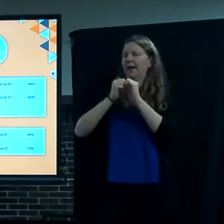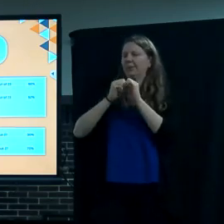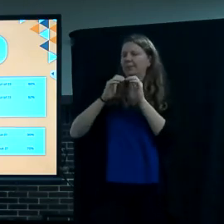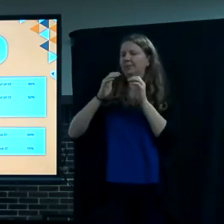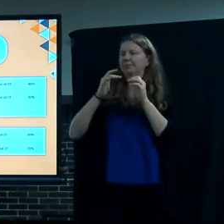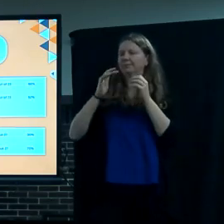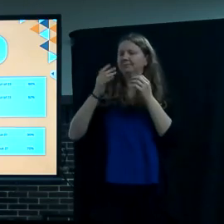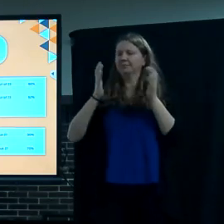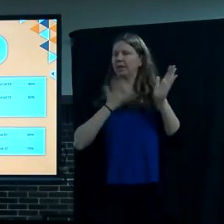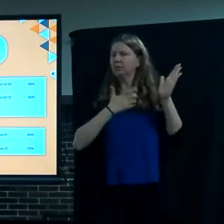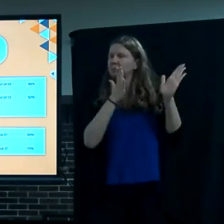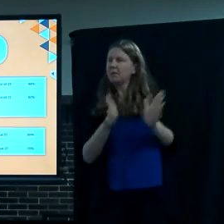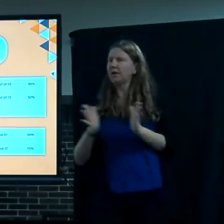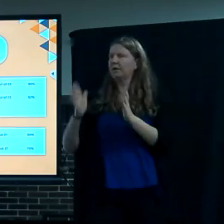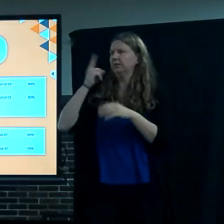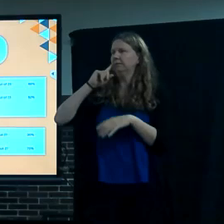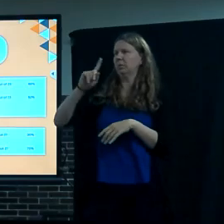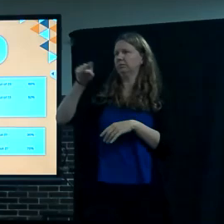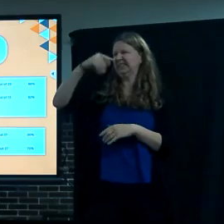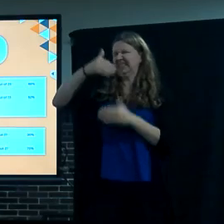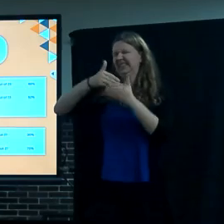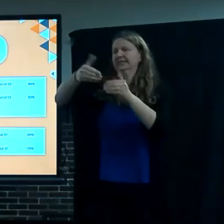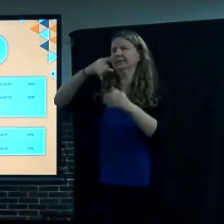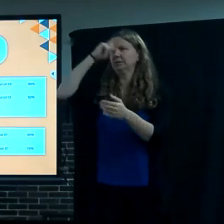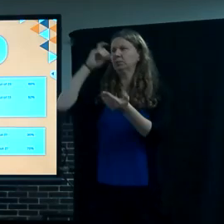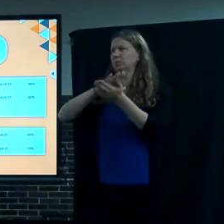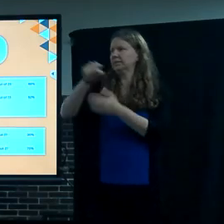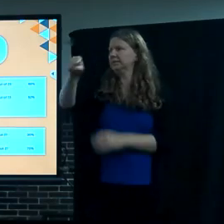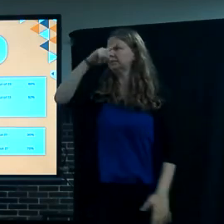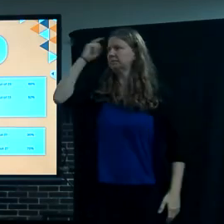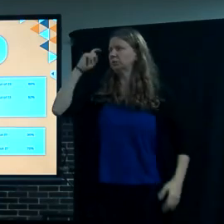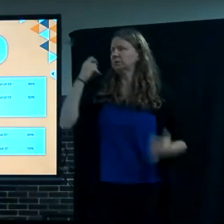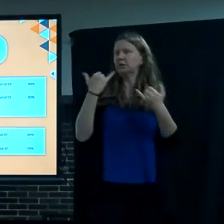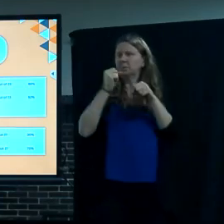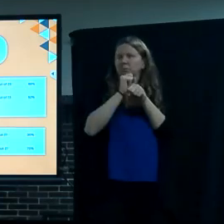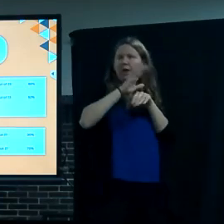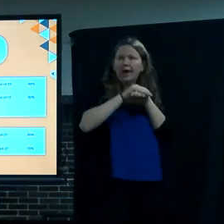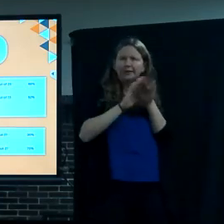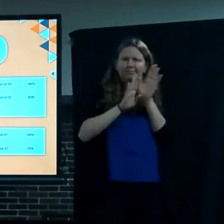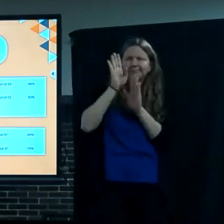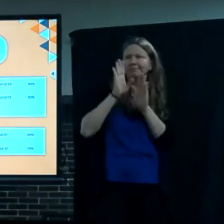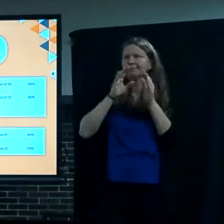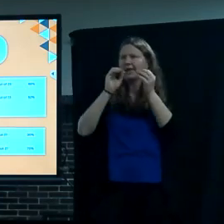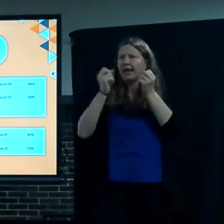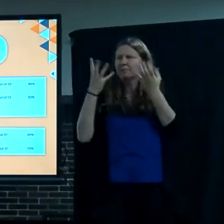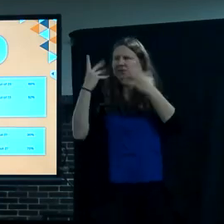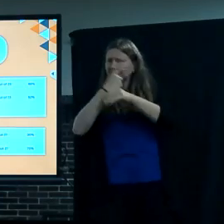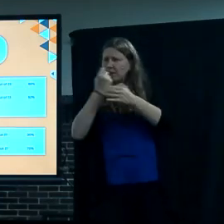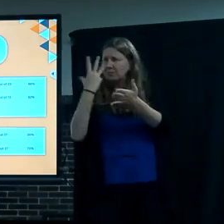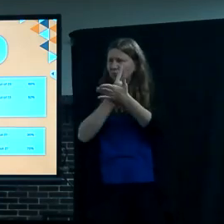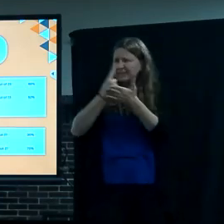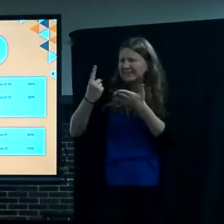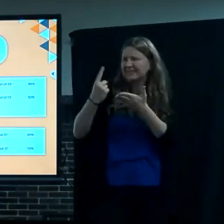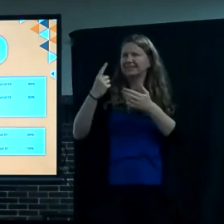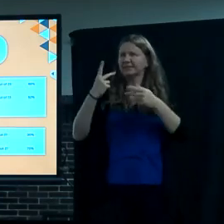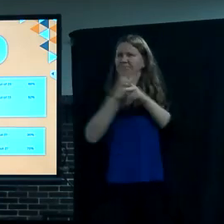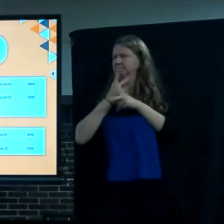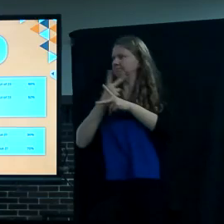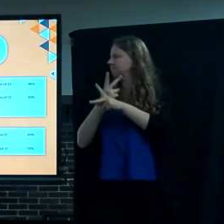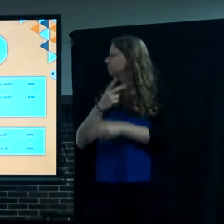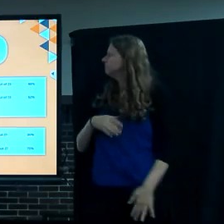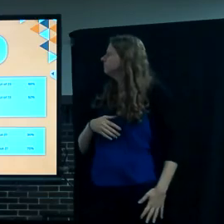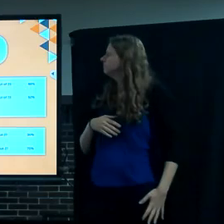remediation. So we're looking at our plan for this next summer and trying to develop how